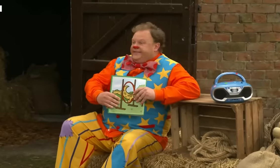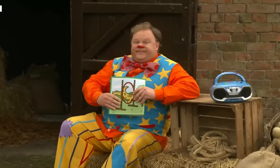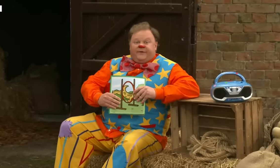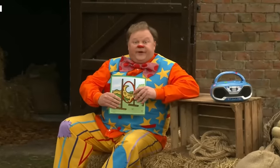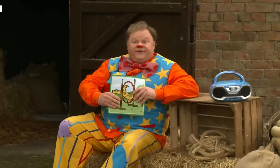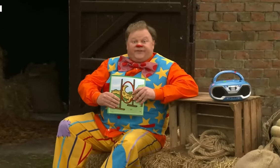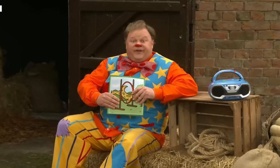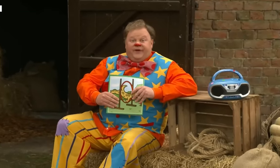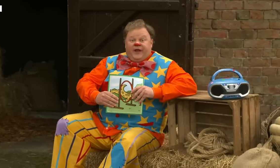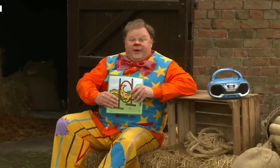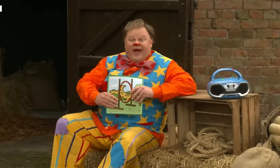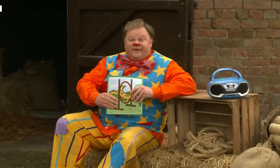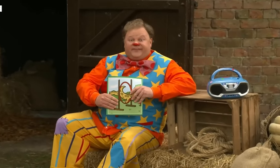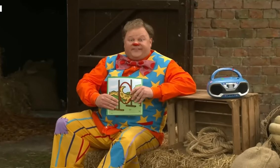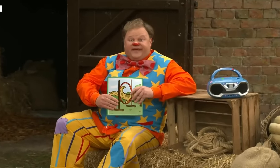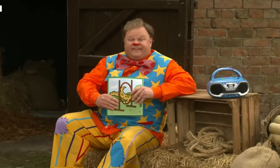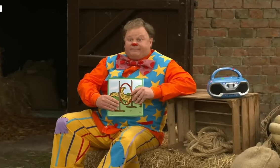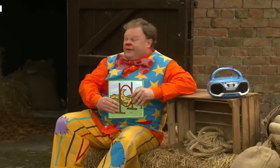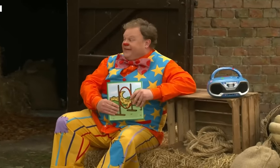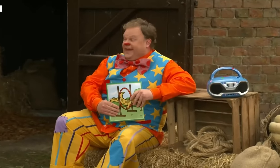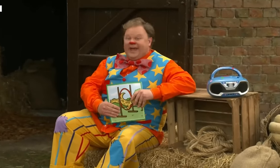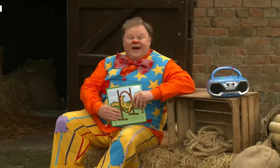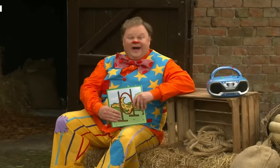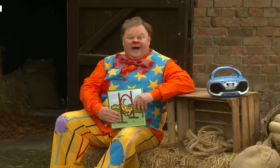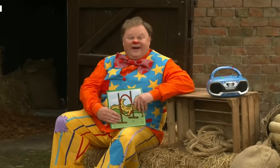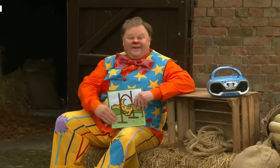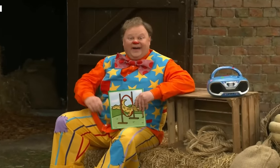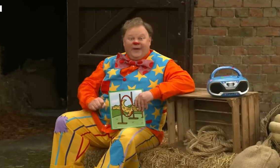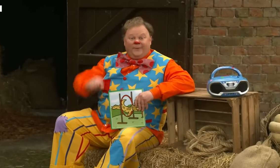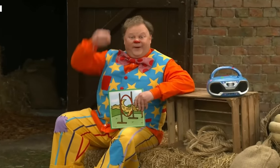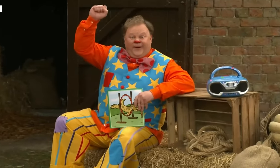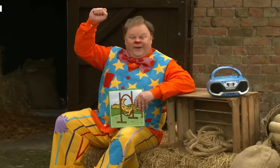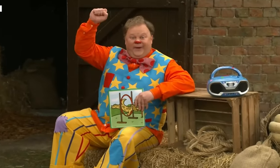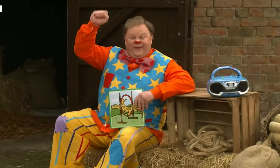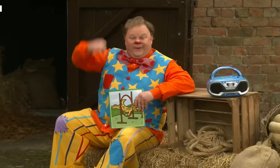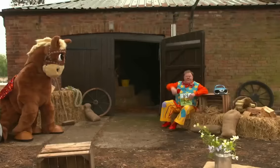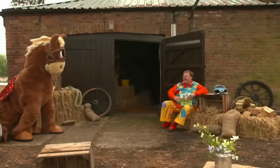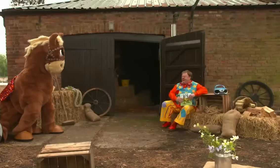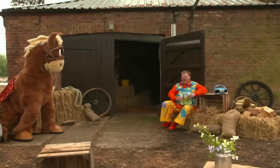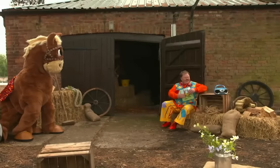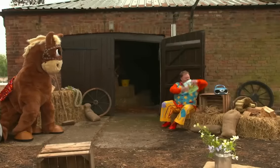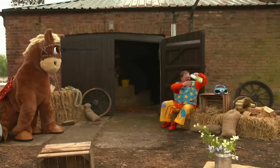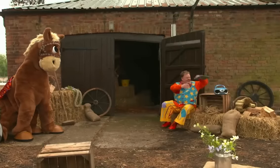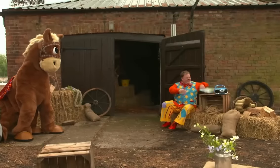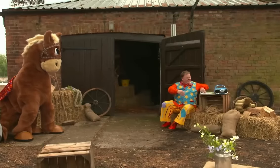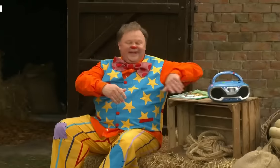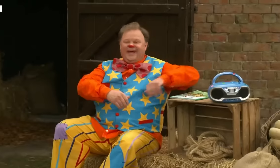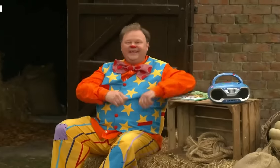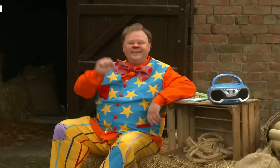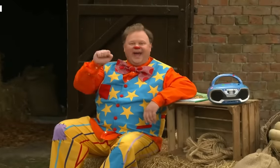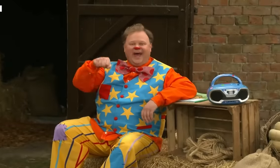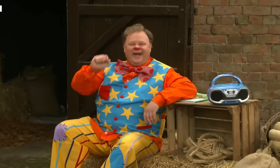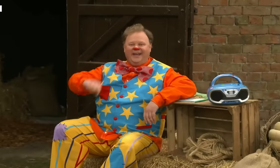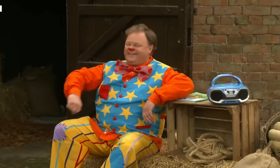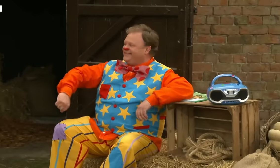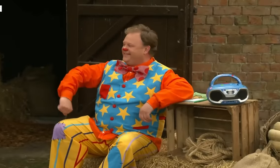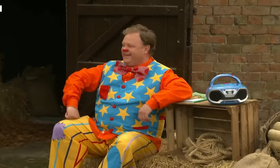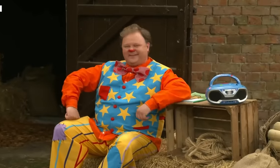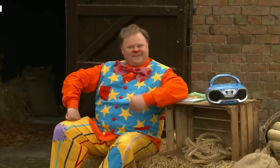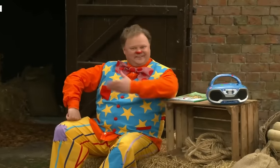So you do know how to sit, Spotty. Oh, woohoo! Mr. Tumble. Yes? Before you